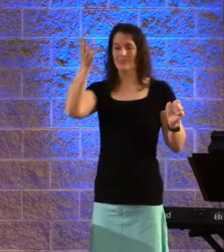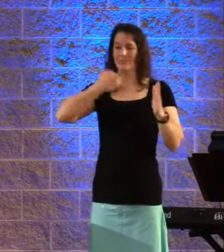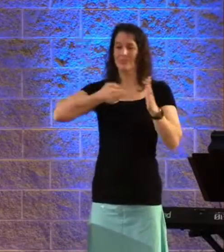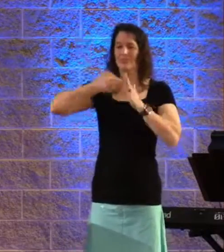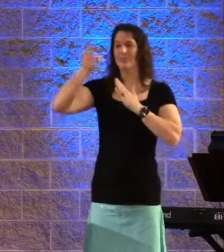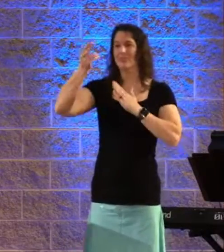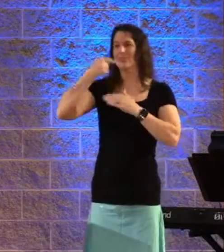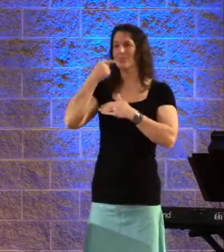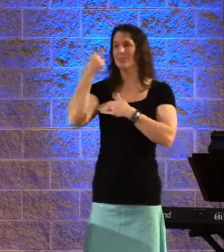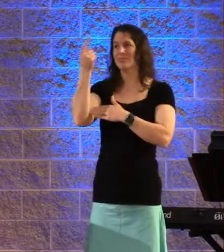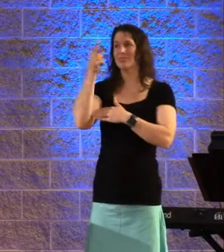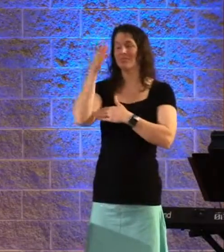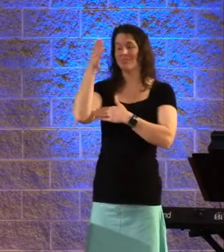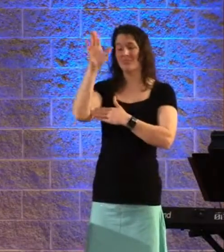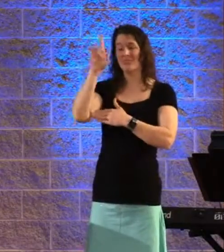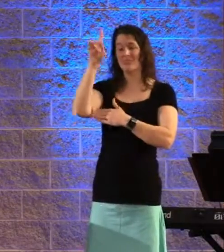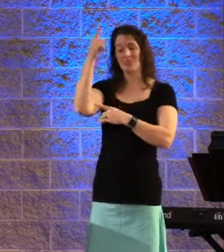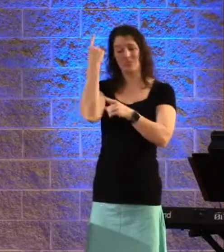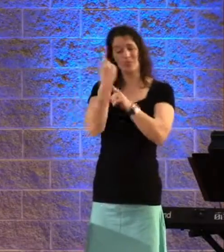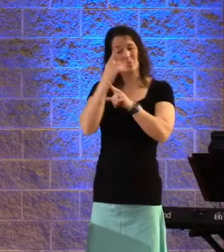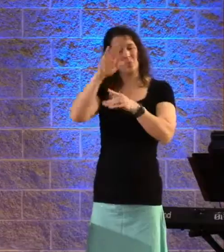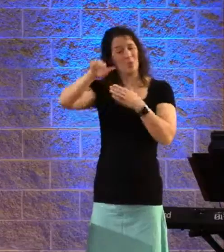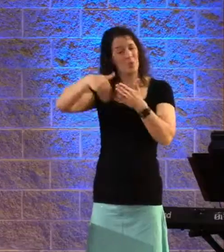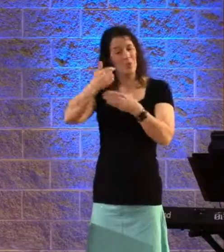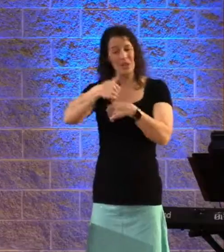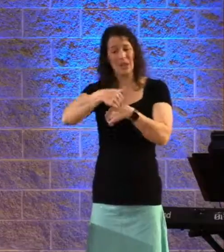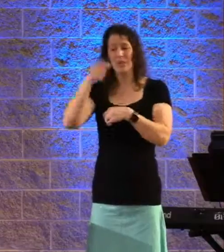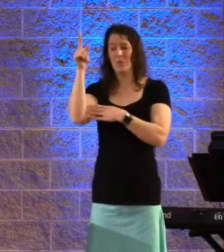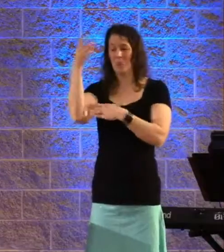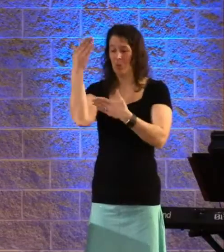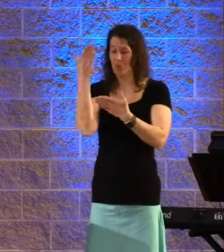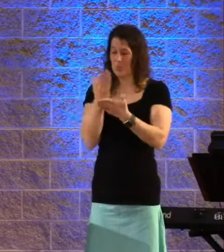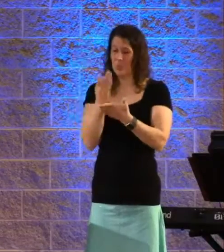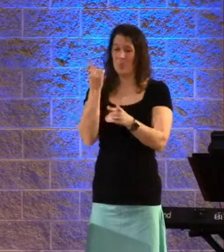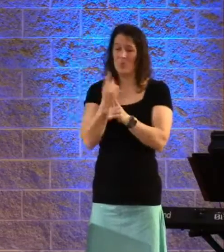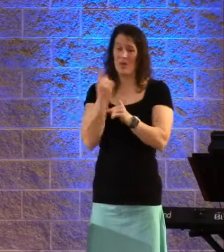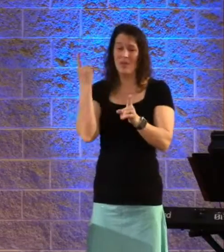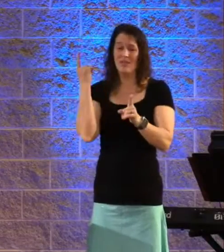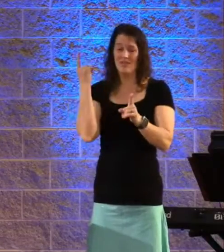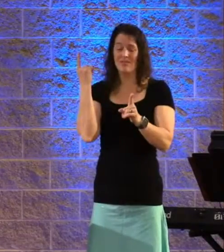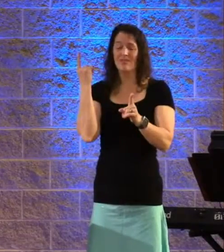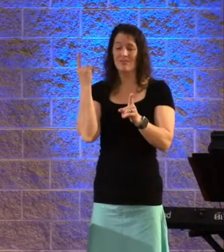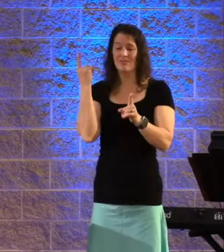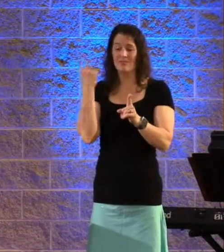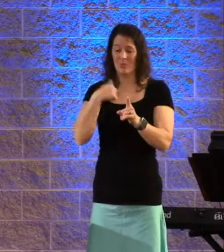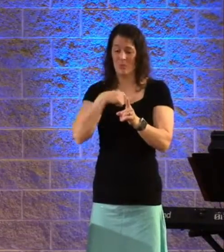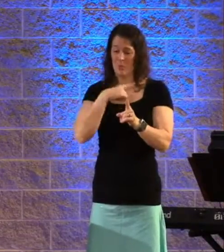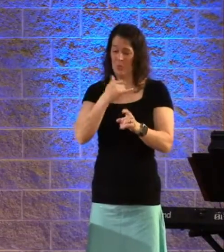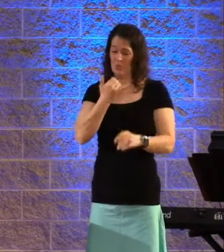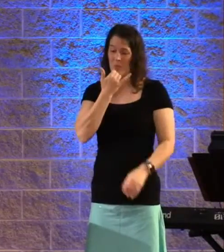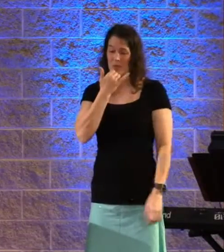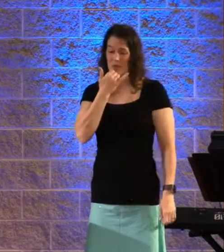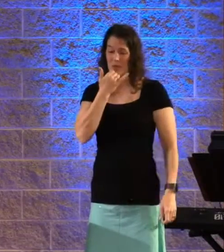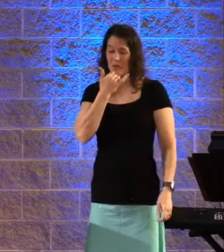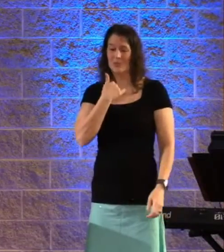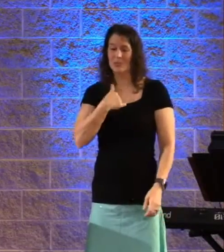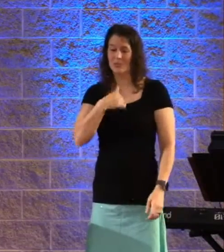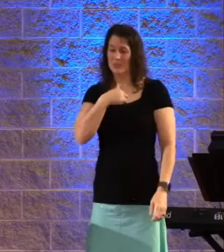to tell you, God, that you were right the whole time and you're righteous and we were wrong and we were unrighteous.